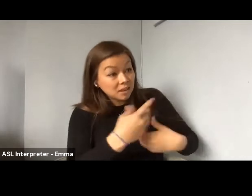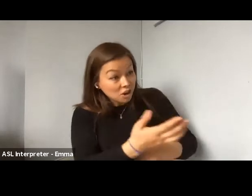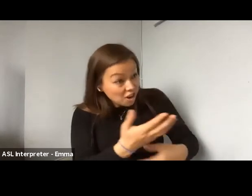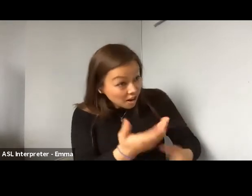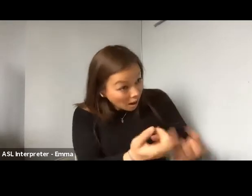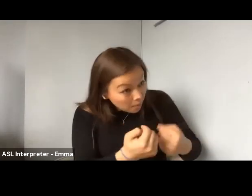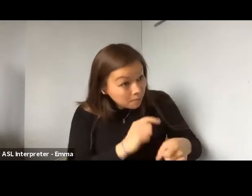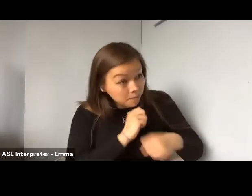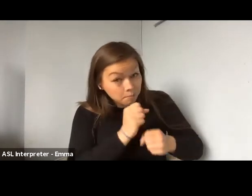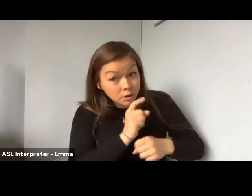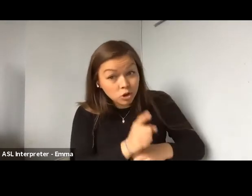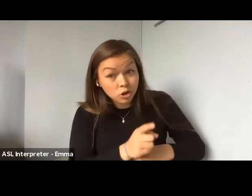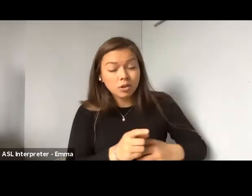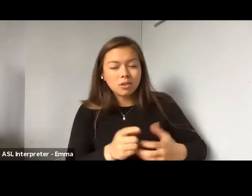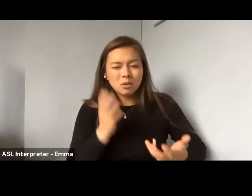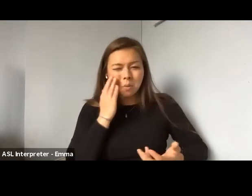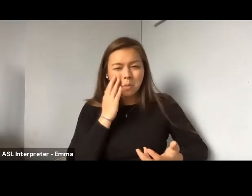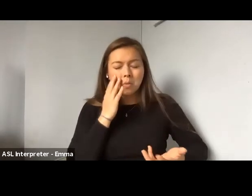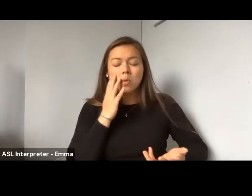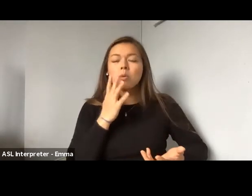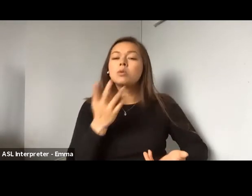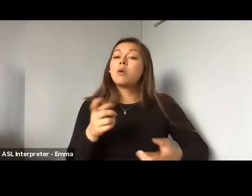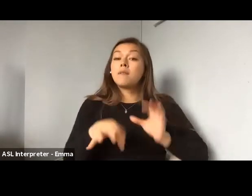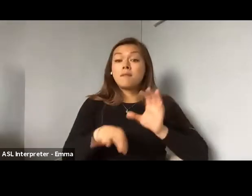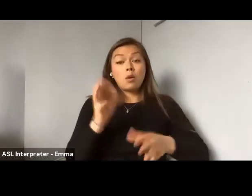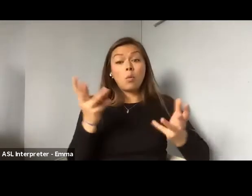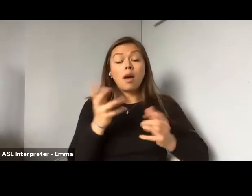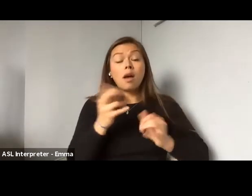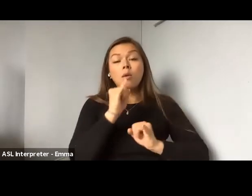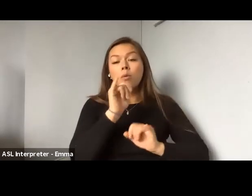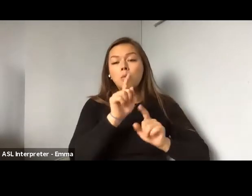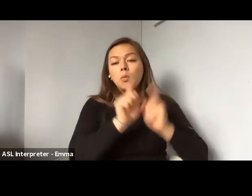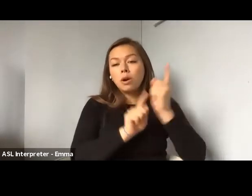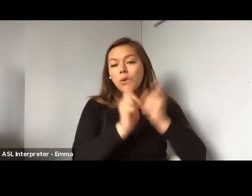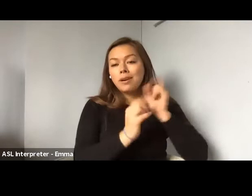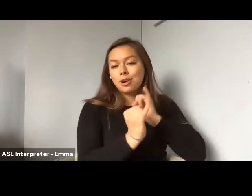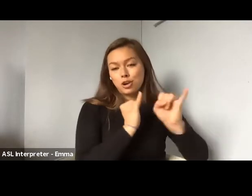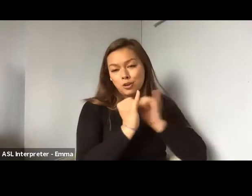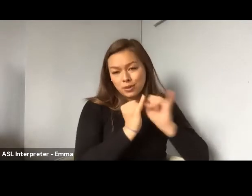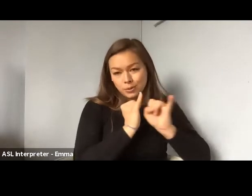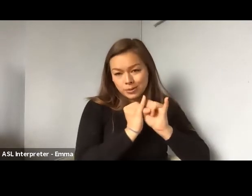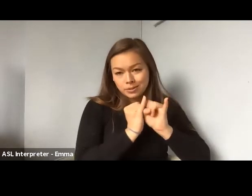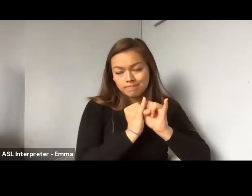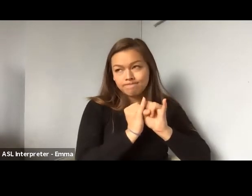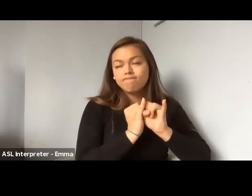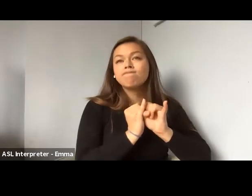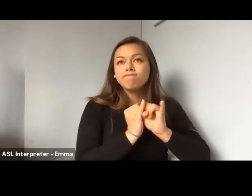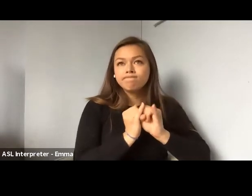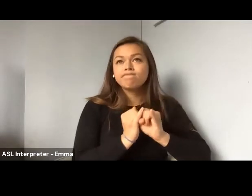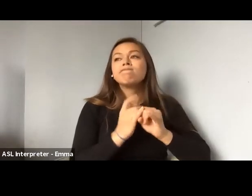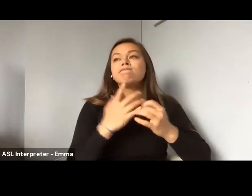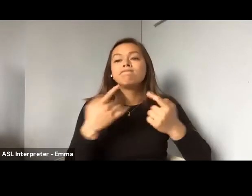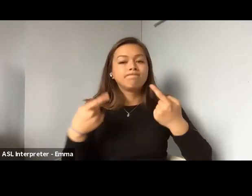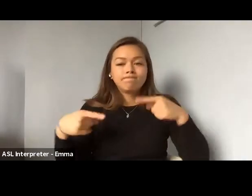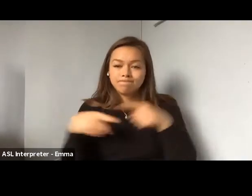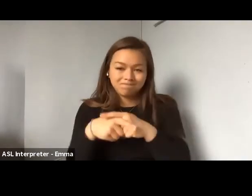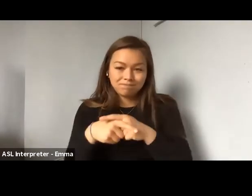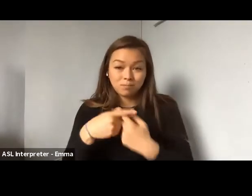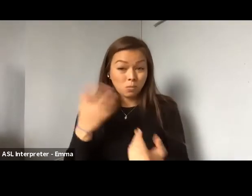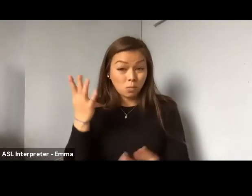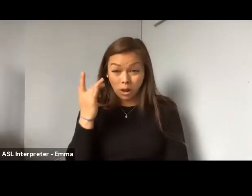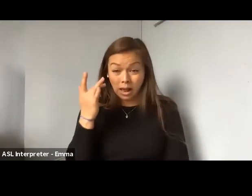this plays into safety, and we're limited ethically around how to justify those